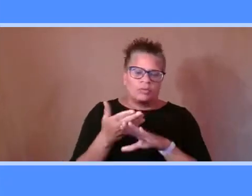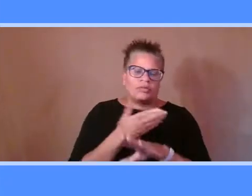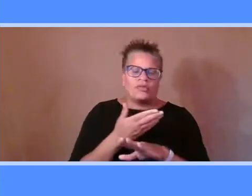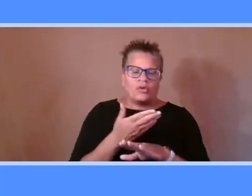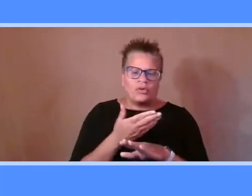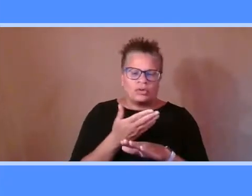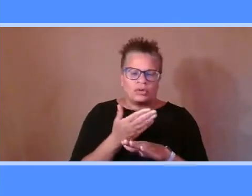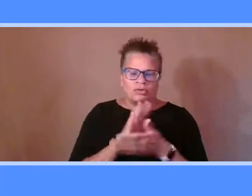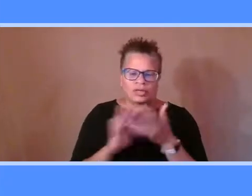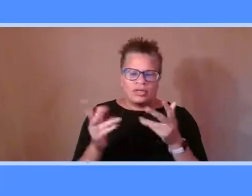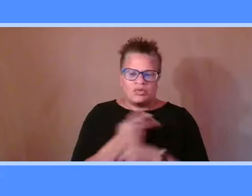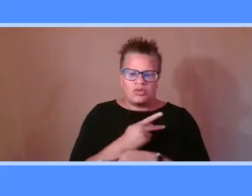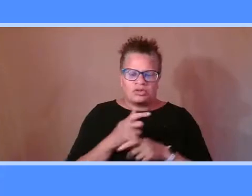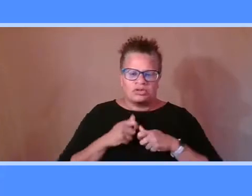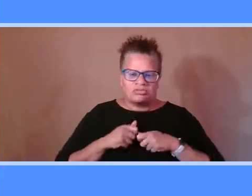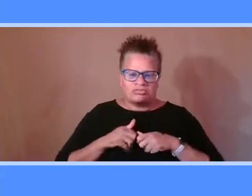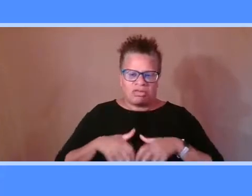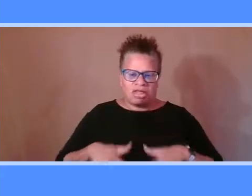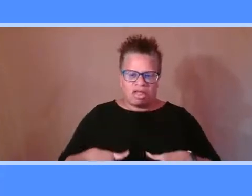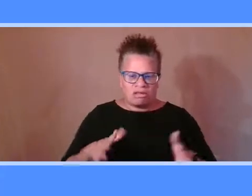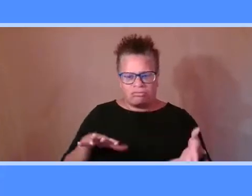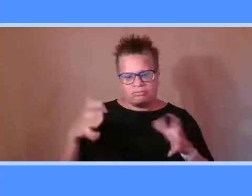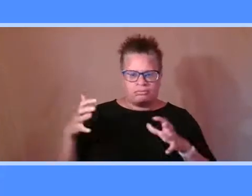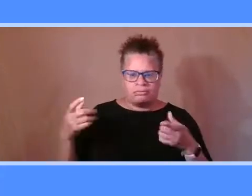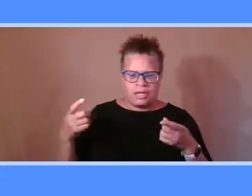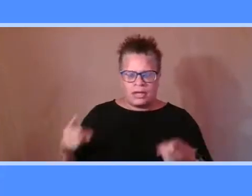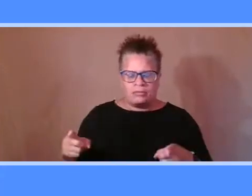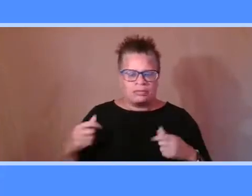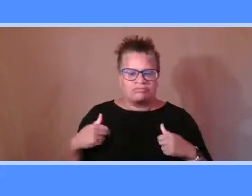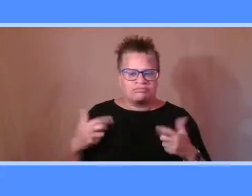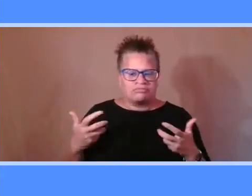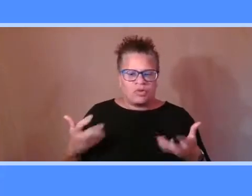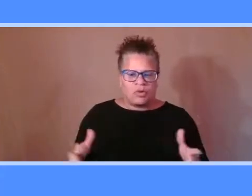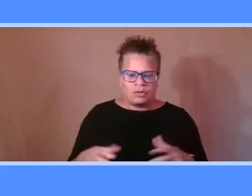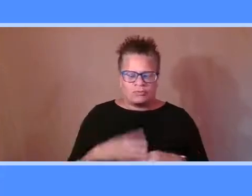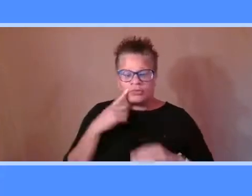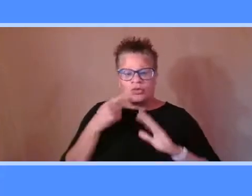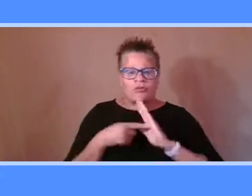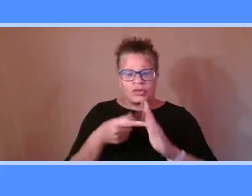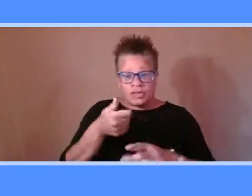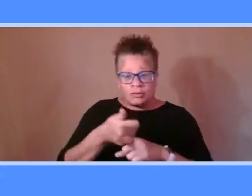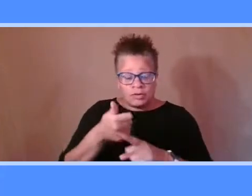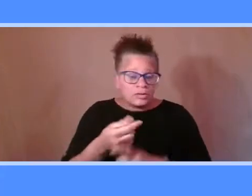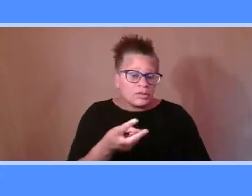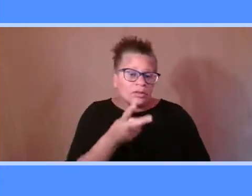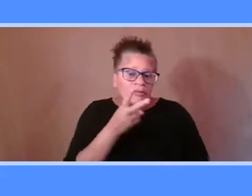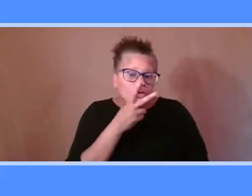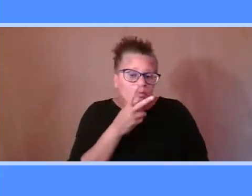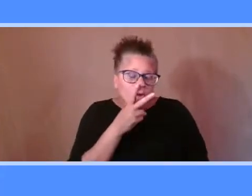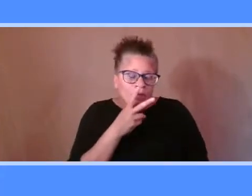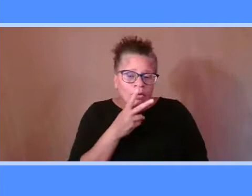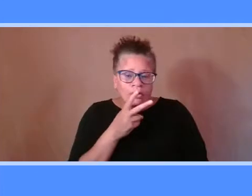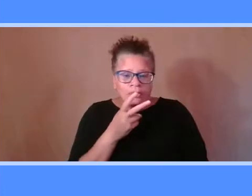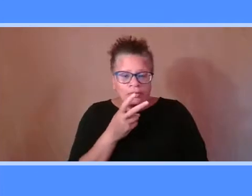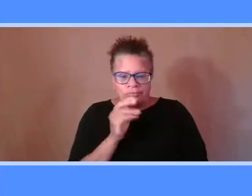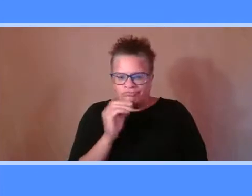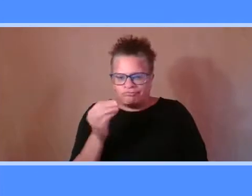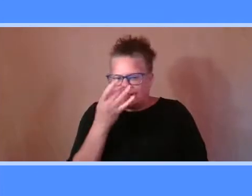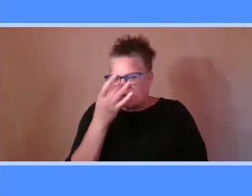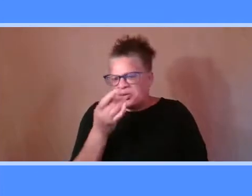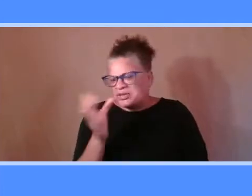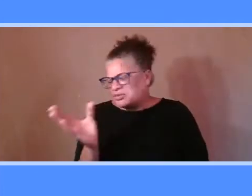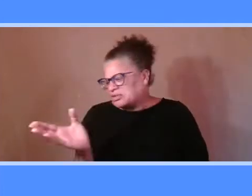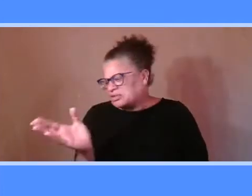it had a chance to get out of control. So if you are a smoker, even if you have no interest